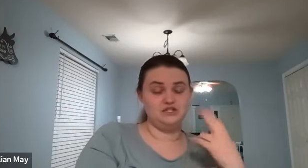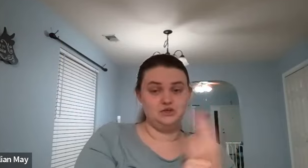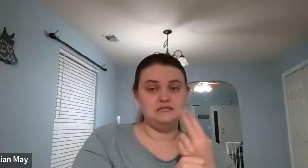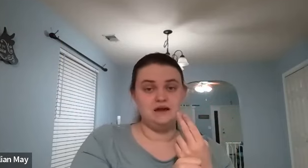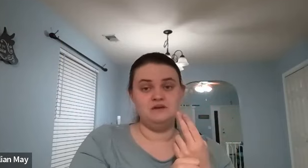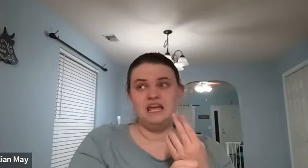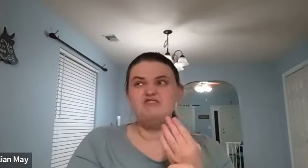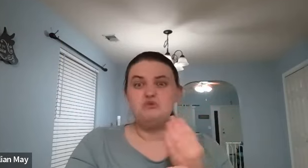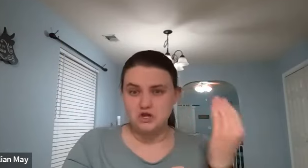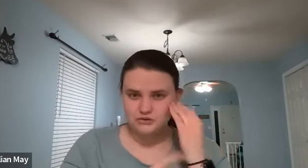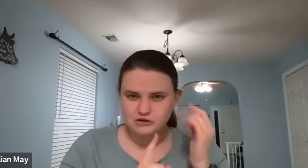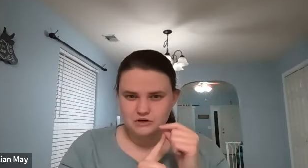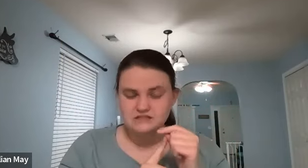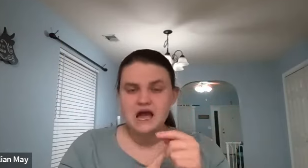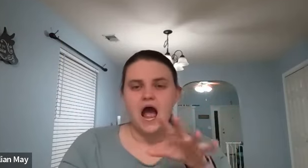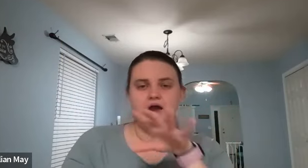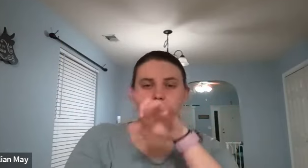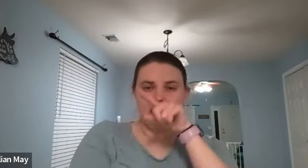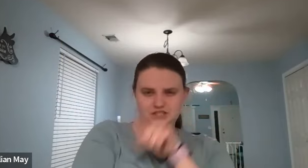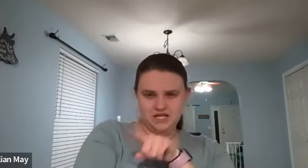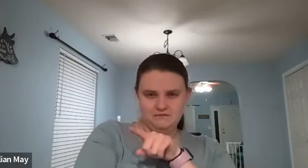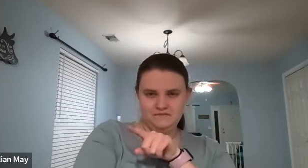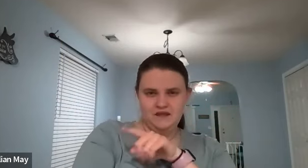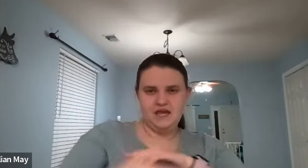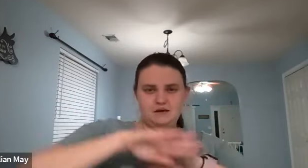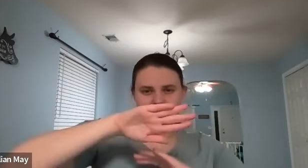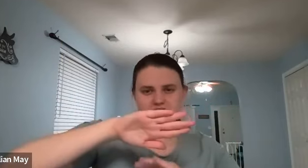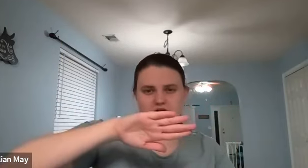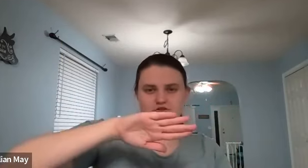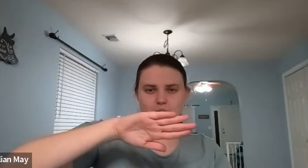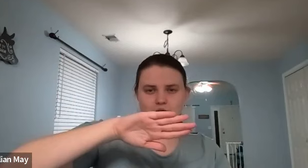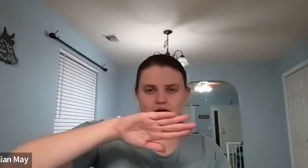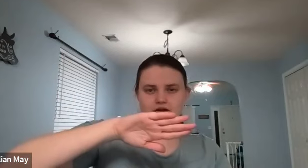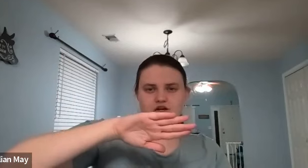use him, even though I knew the words, I'd watch him and I would kind of cover the word.